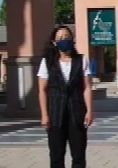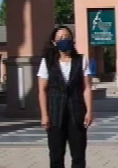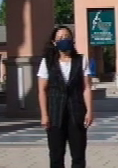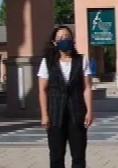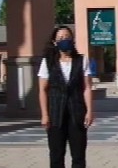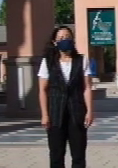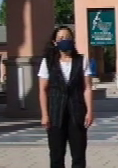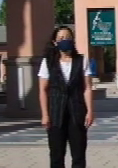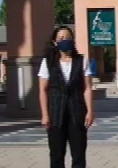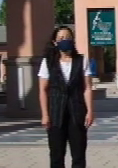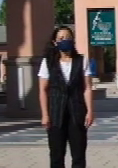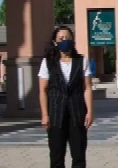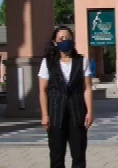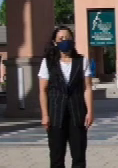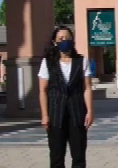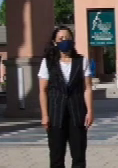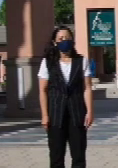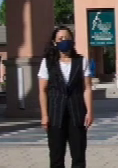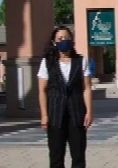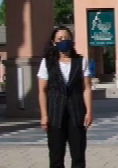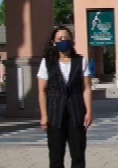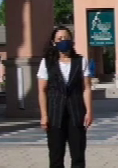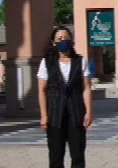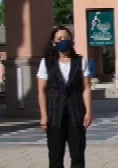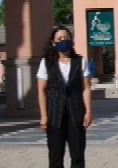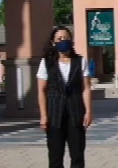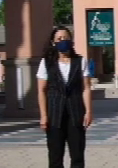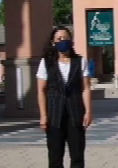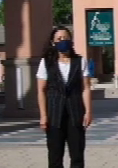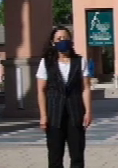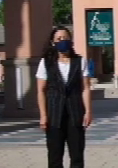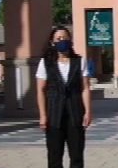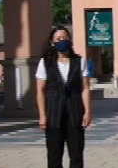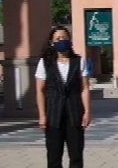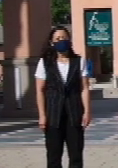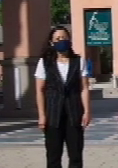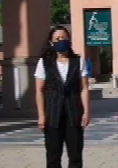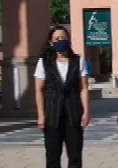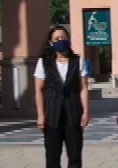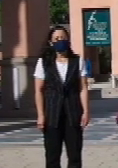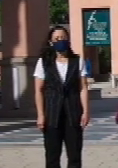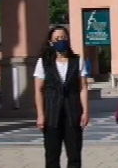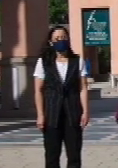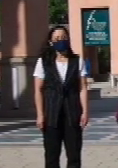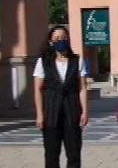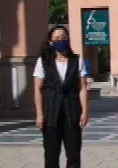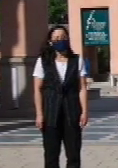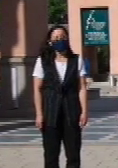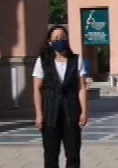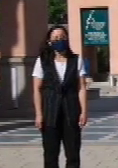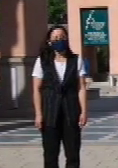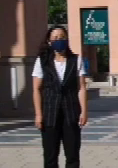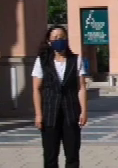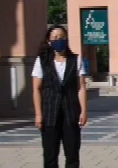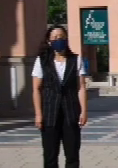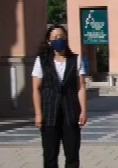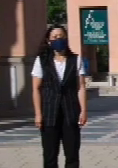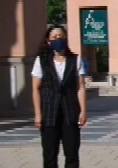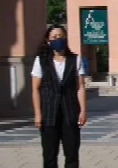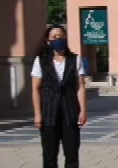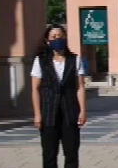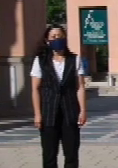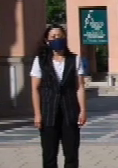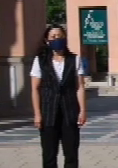can live free from discrimination. And whereas the City of Mountain View is proud to prohibit city employment discrimination based on sexual